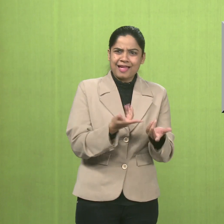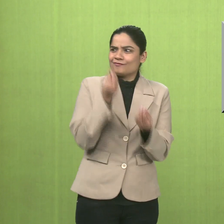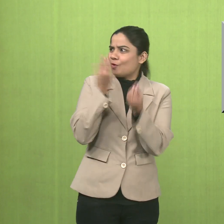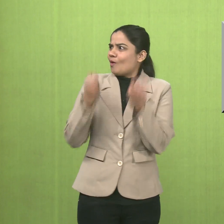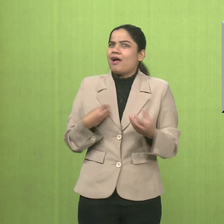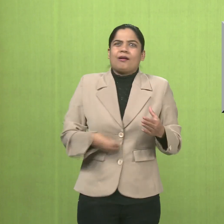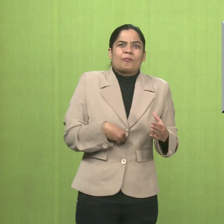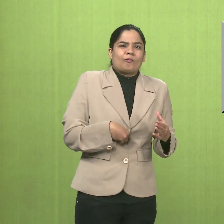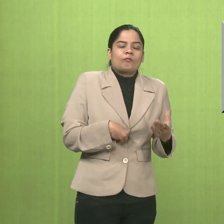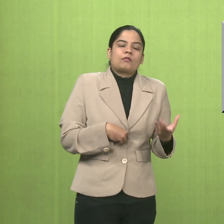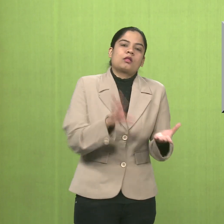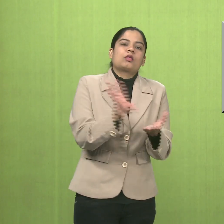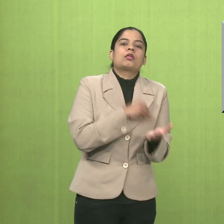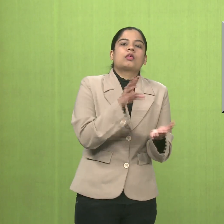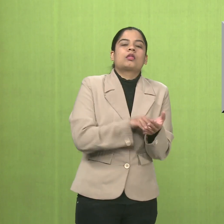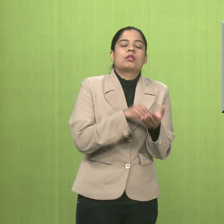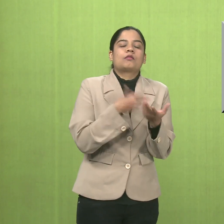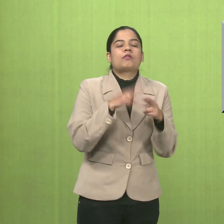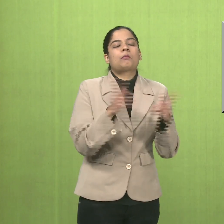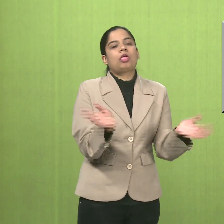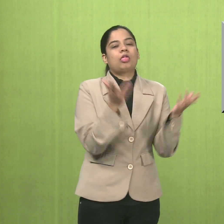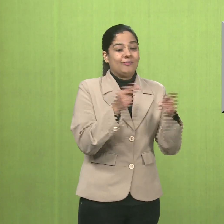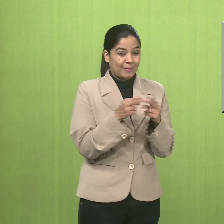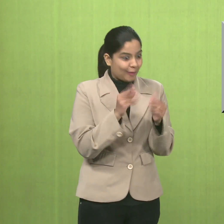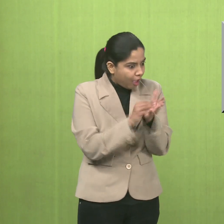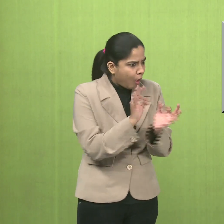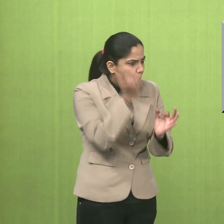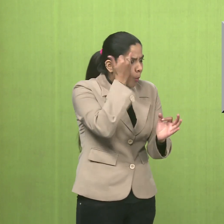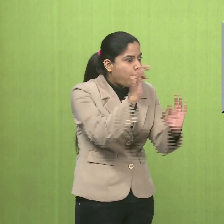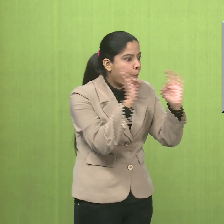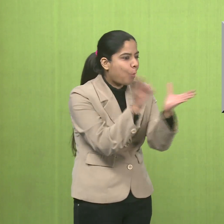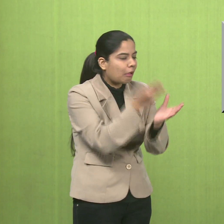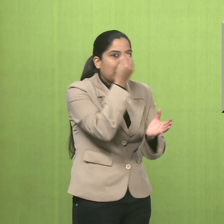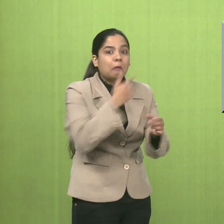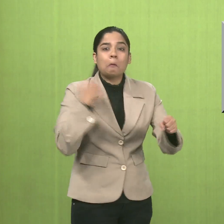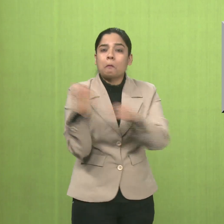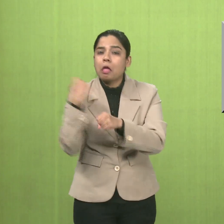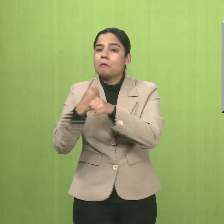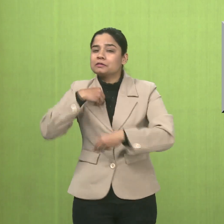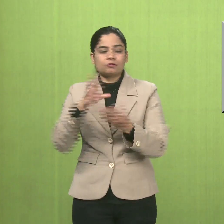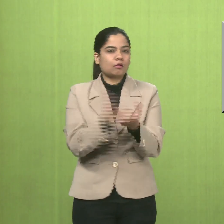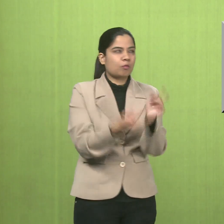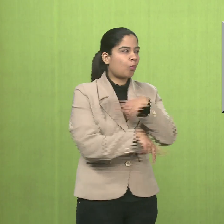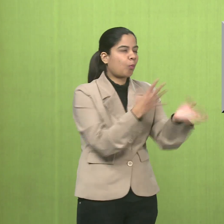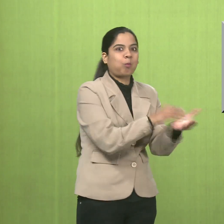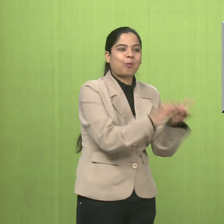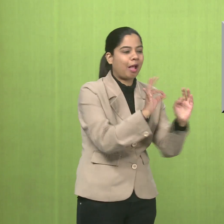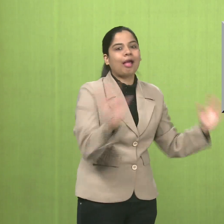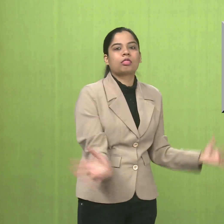poverty. The need for food, the need for comfort, the need for facilities leads the children to start